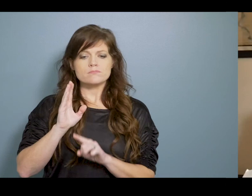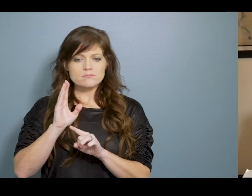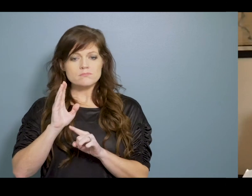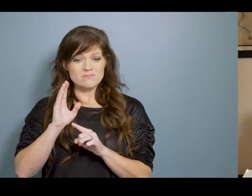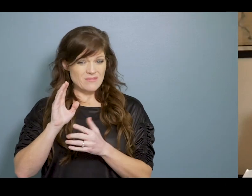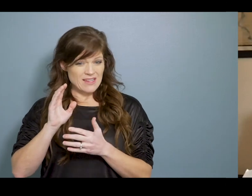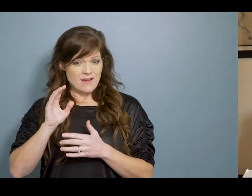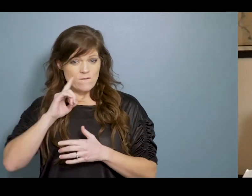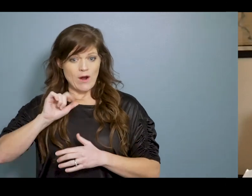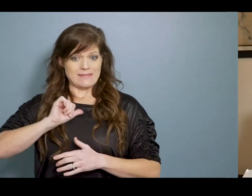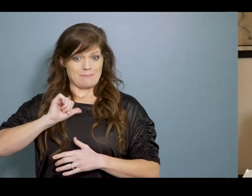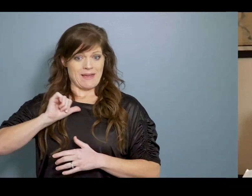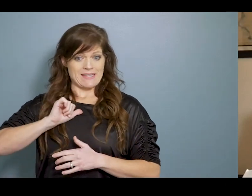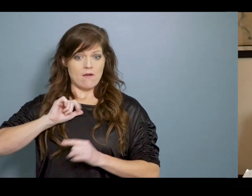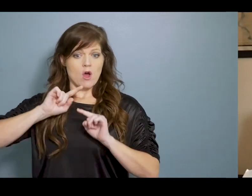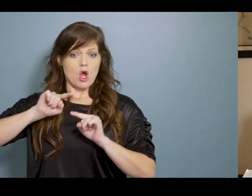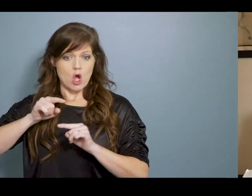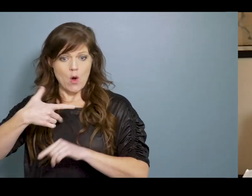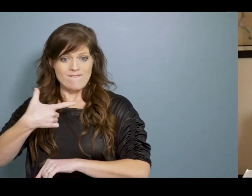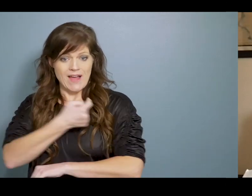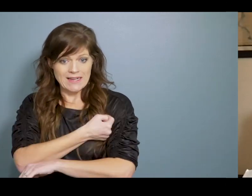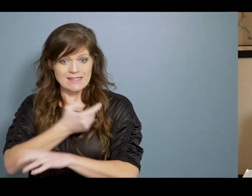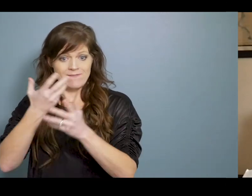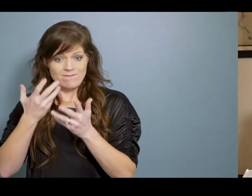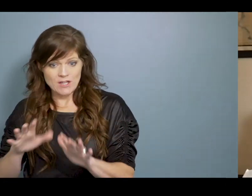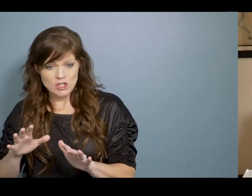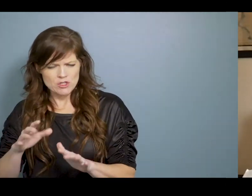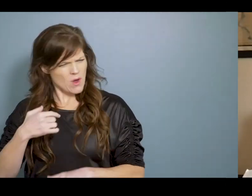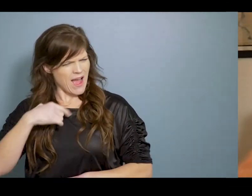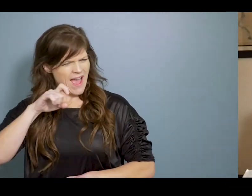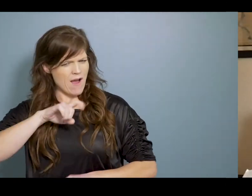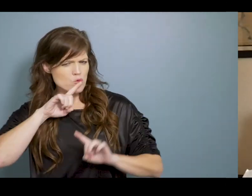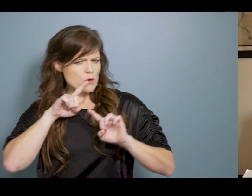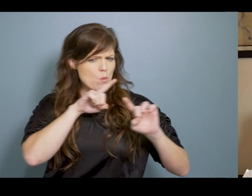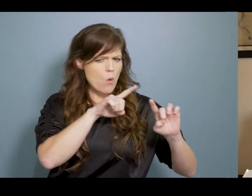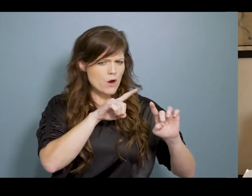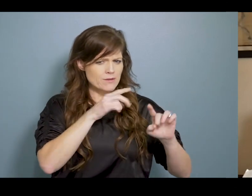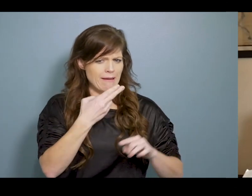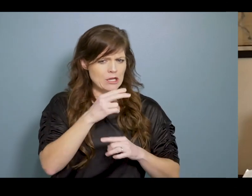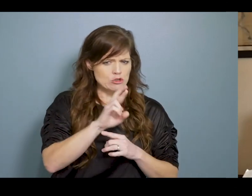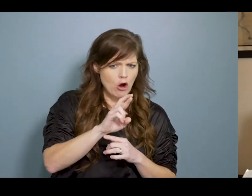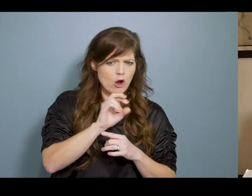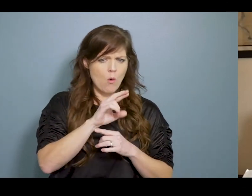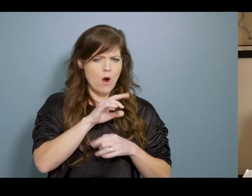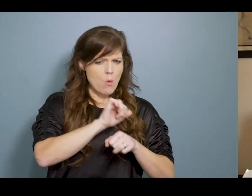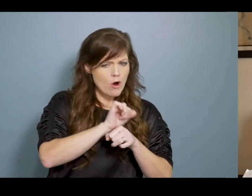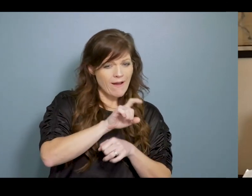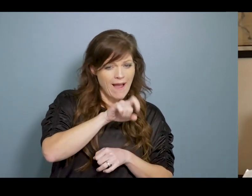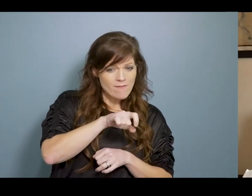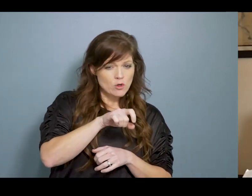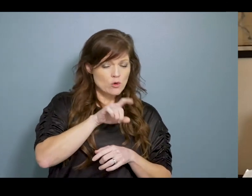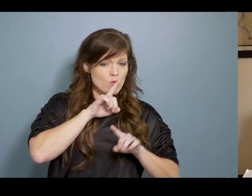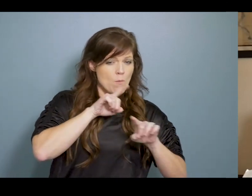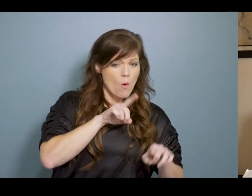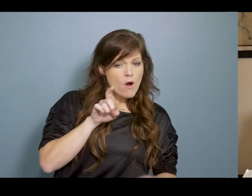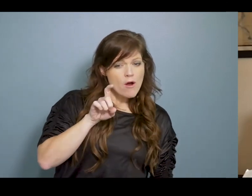the vaccine. I'm not sure how that works in through HIPAA and some of those layers, Ryan. And I'm seeing that